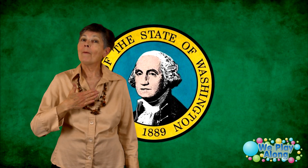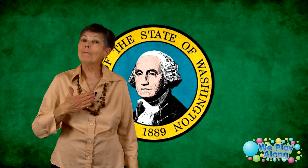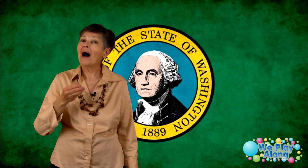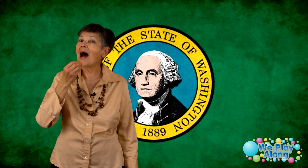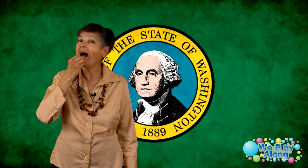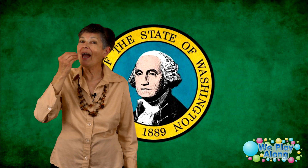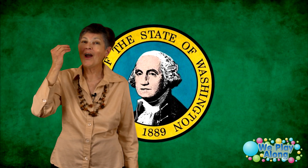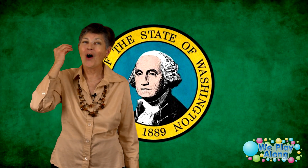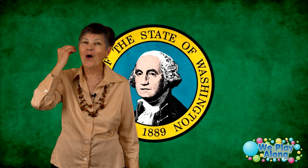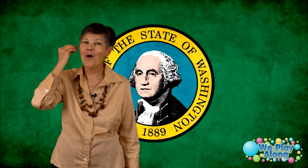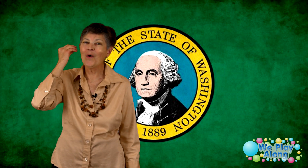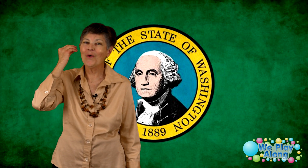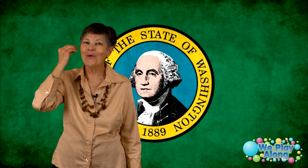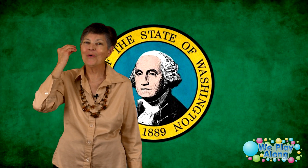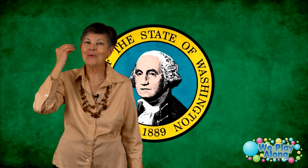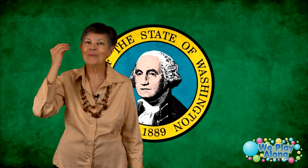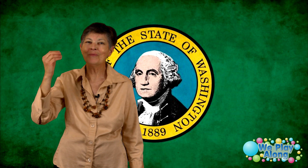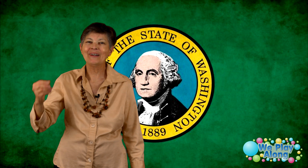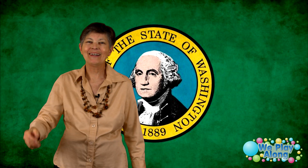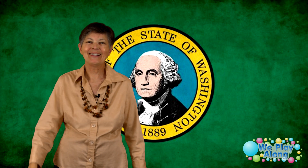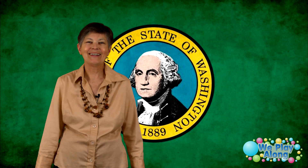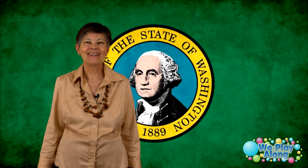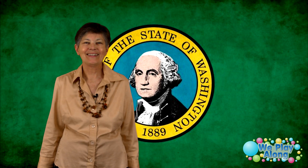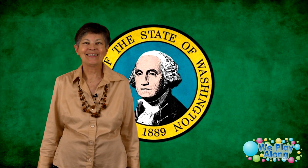Washington, my home.